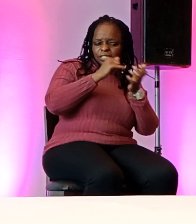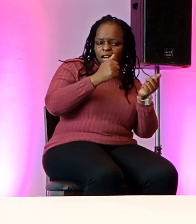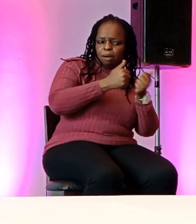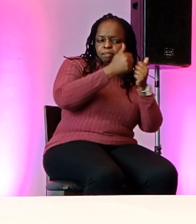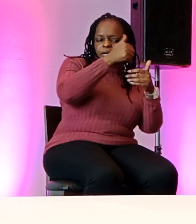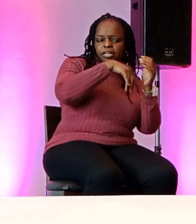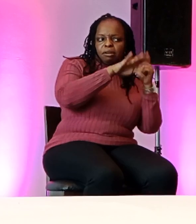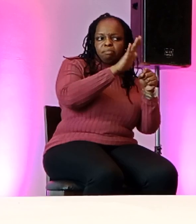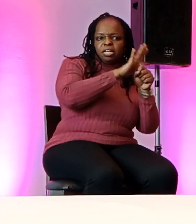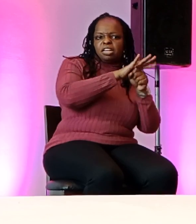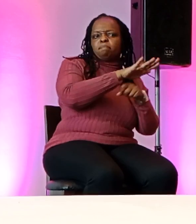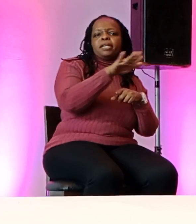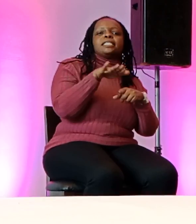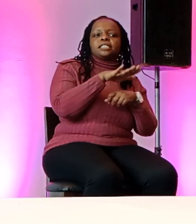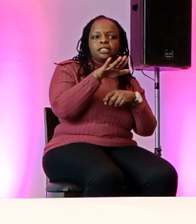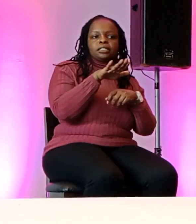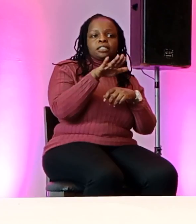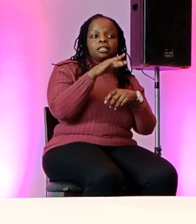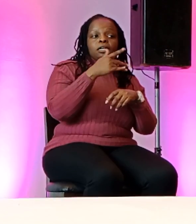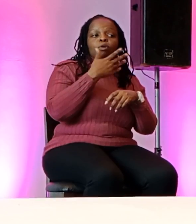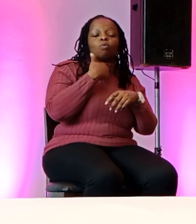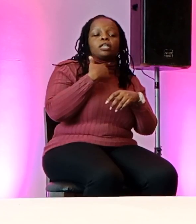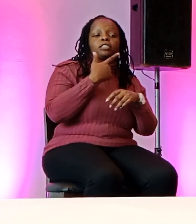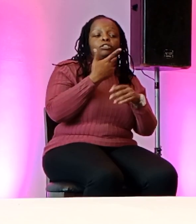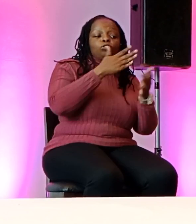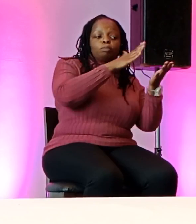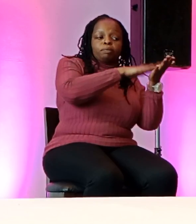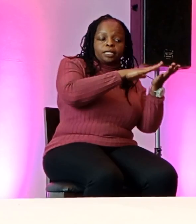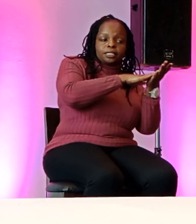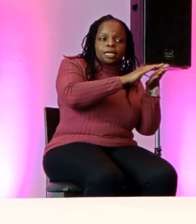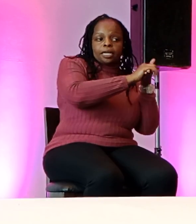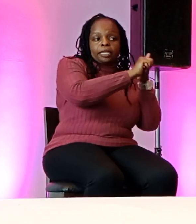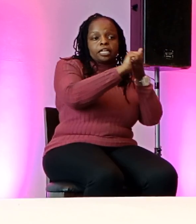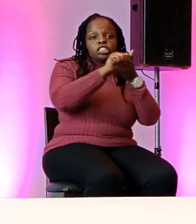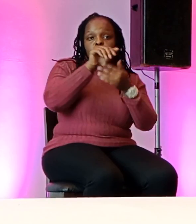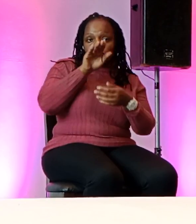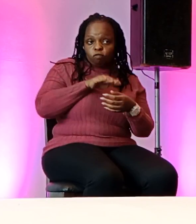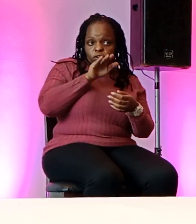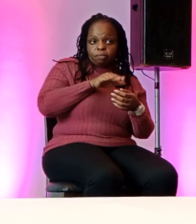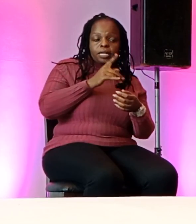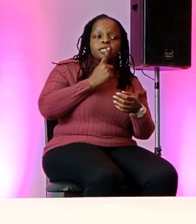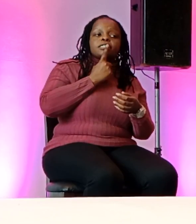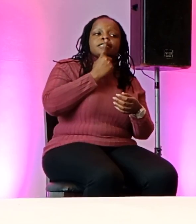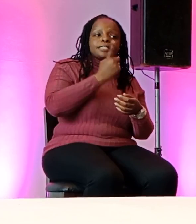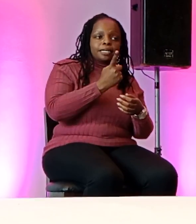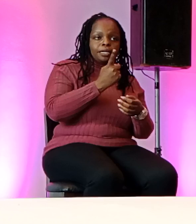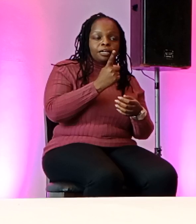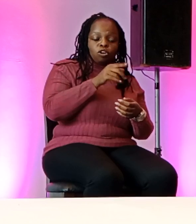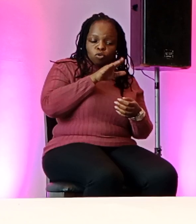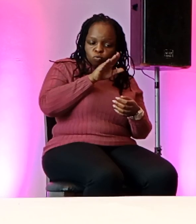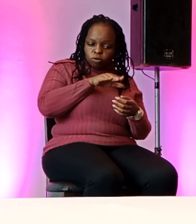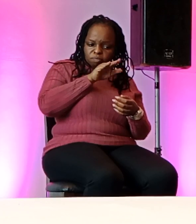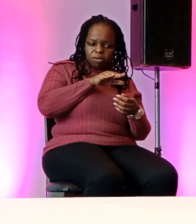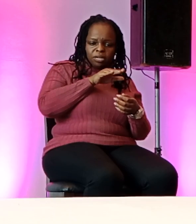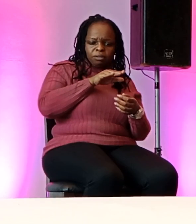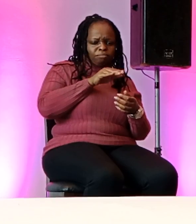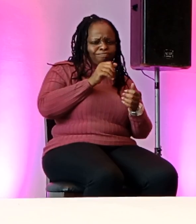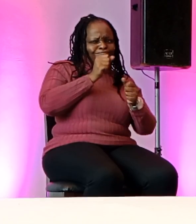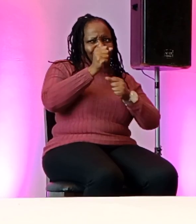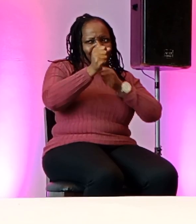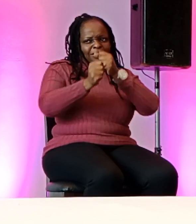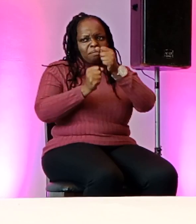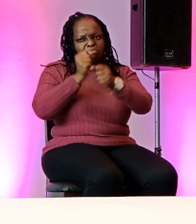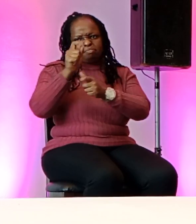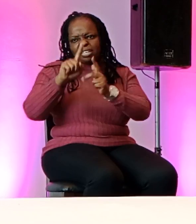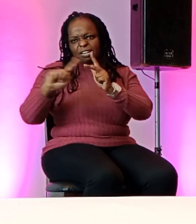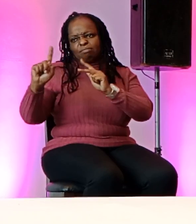many places. I want to praise the leadership of women and say, women rarely run away from